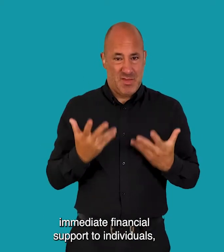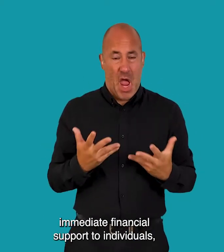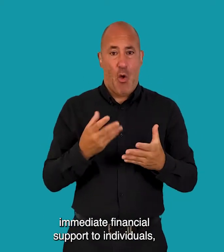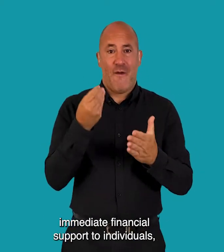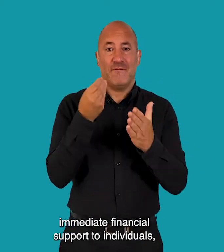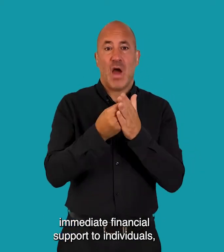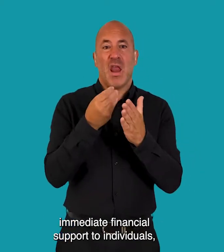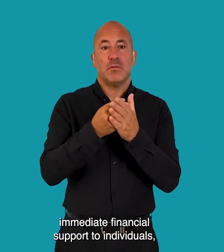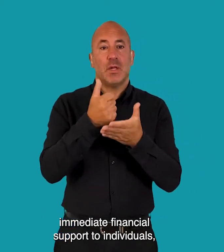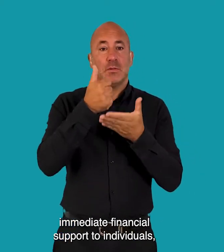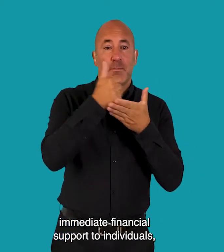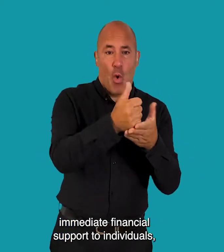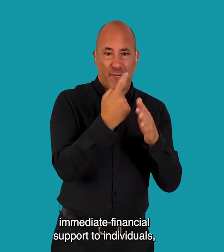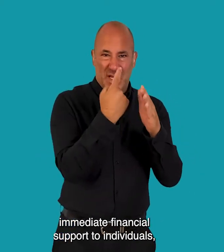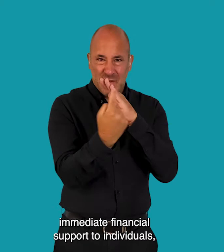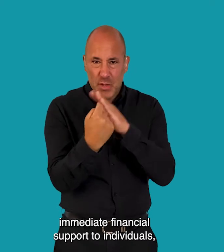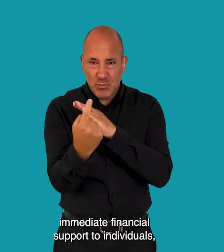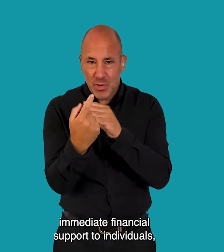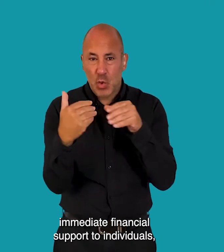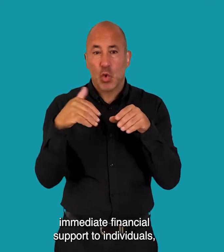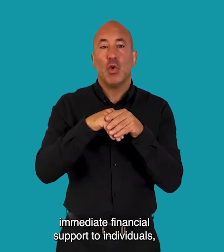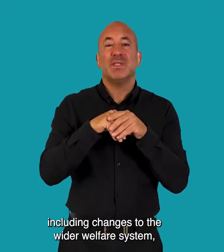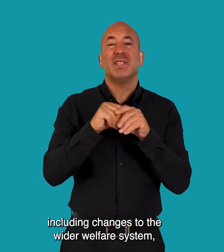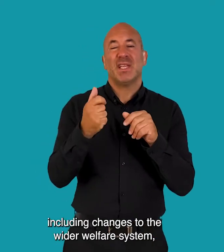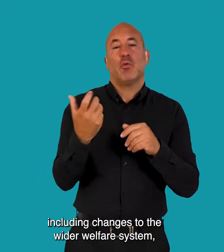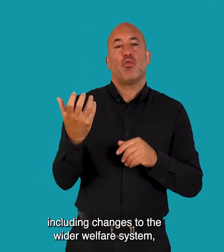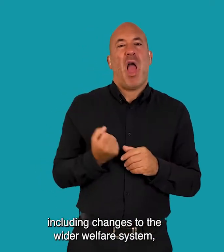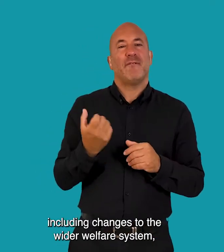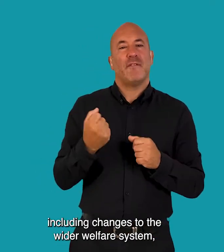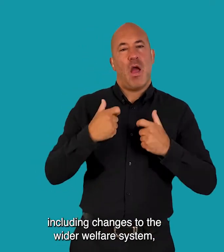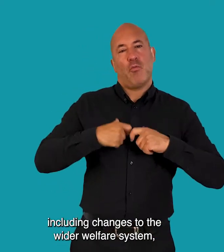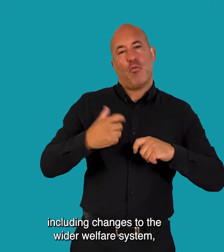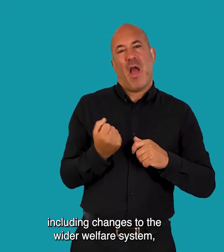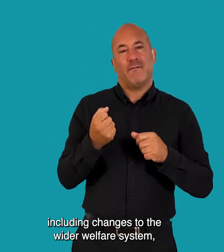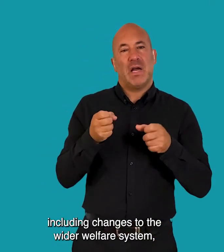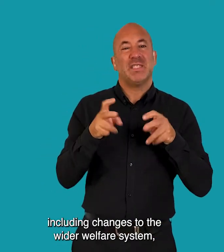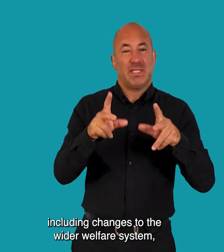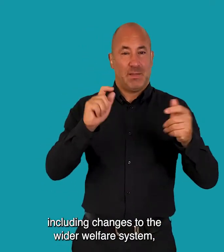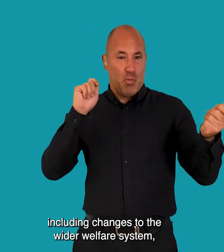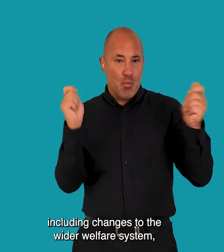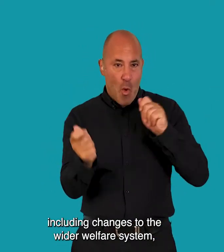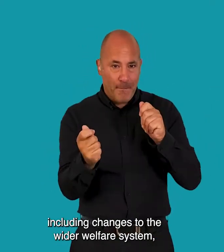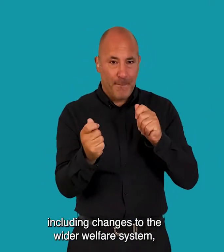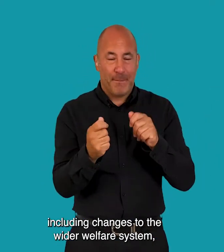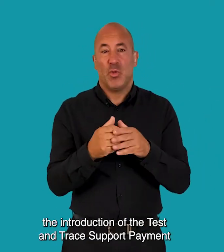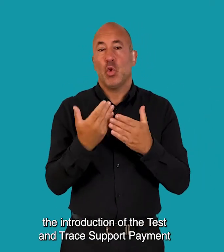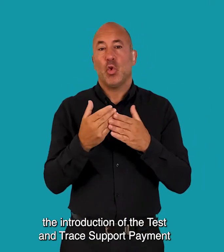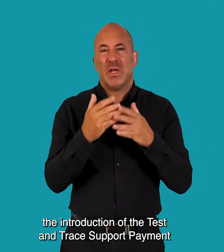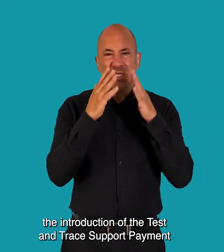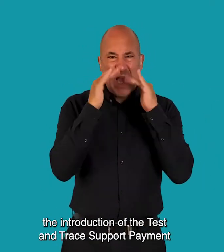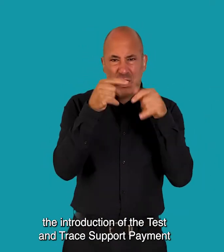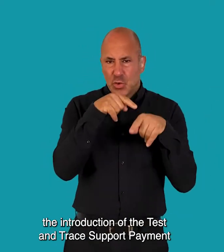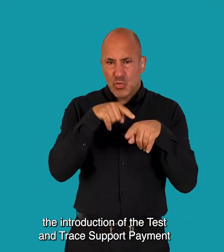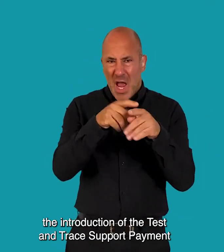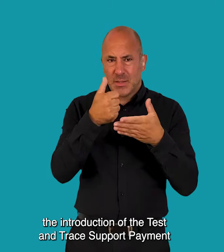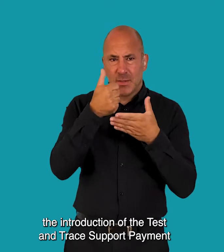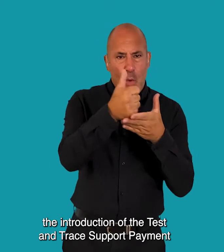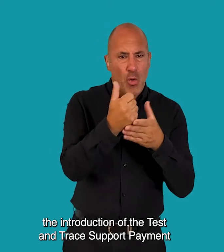immediate financial support to individuals, including changes to the wider welfare system, the introduction of the test and trace